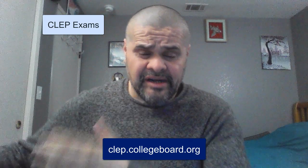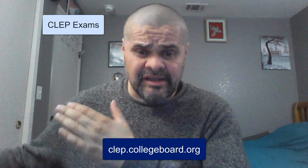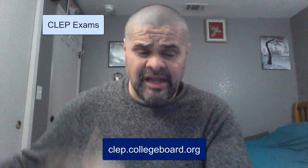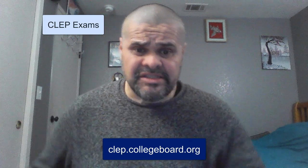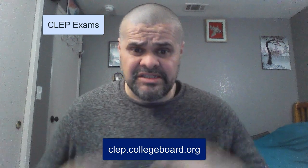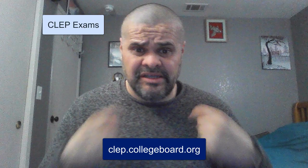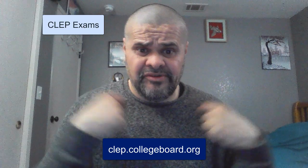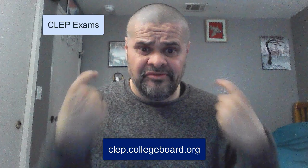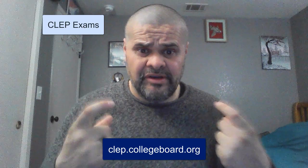of classes. If